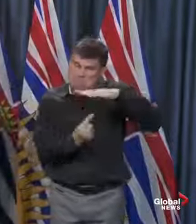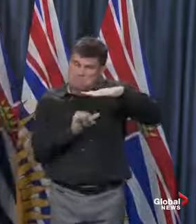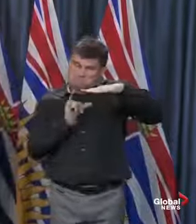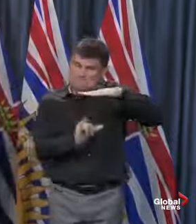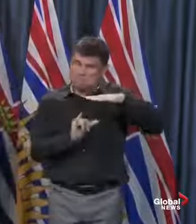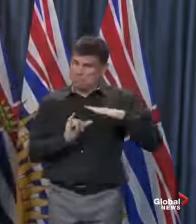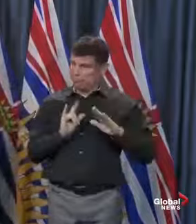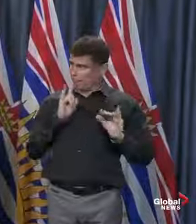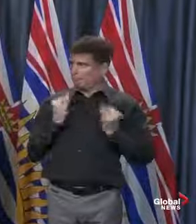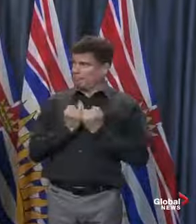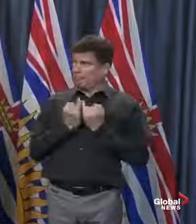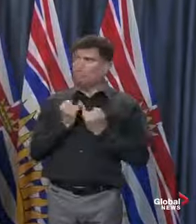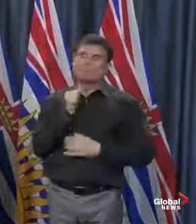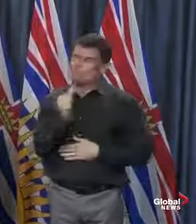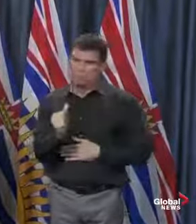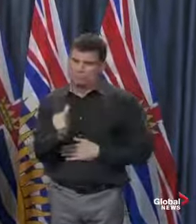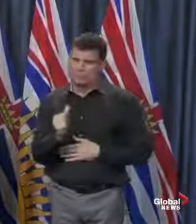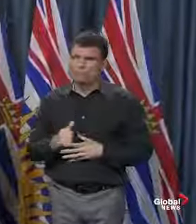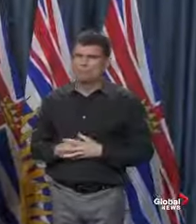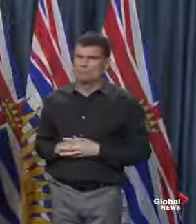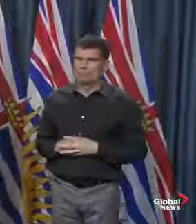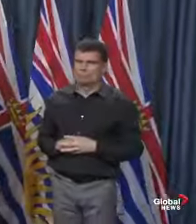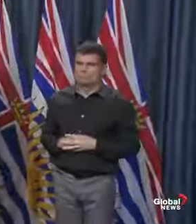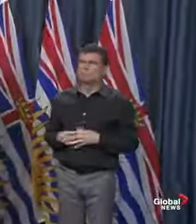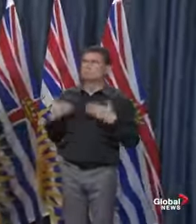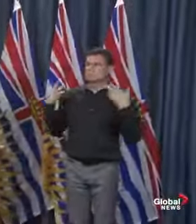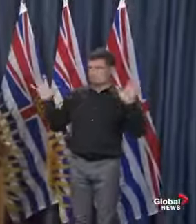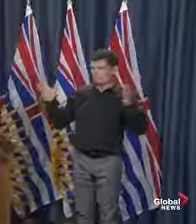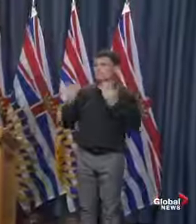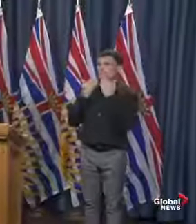you. Thank you.